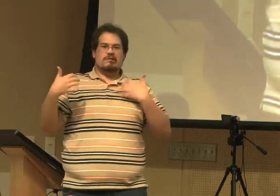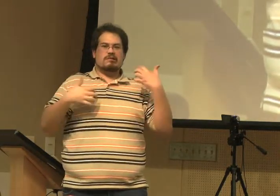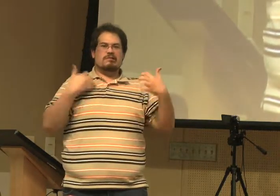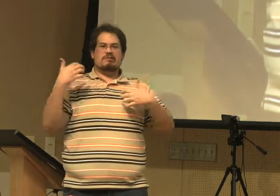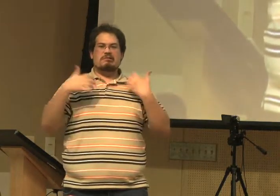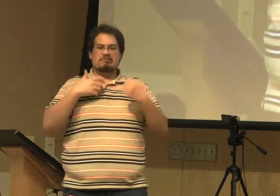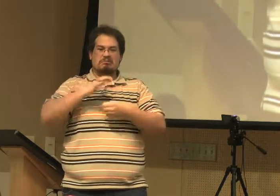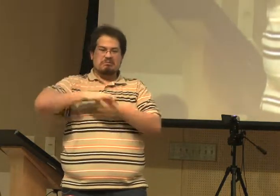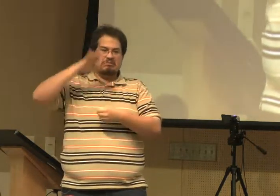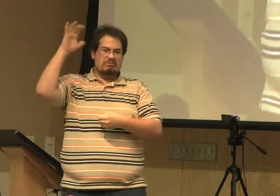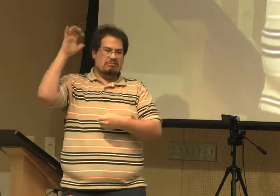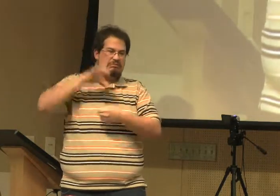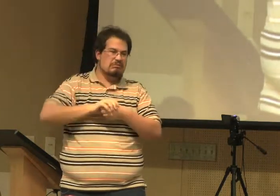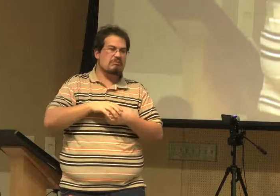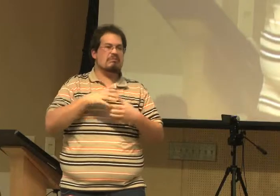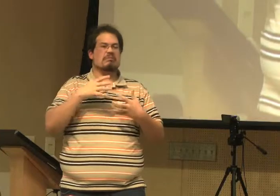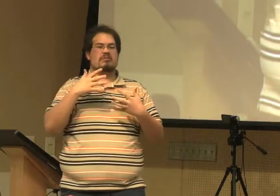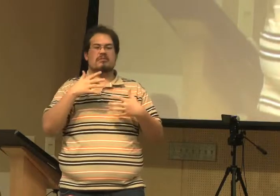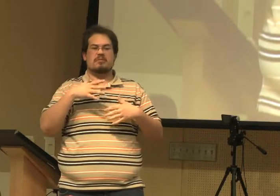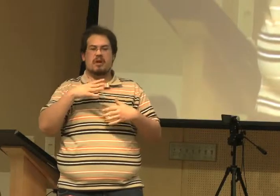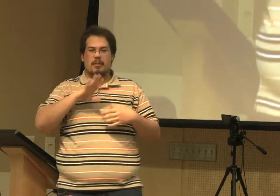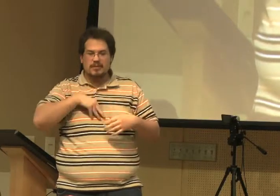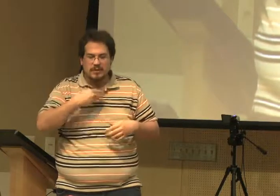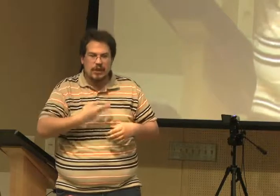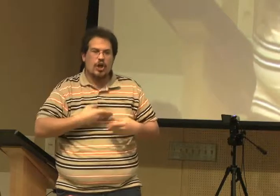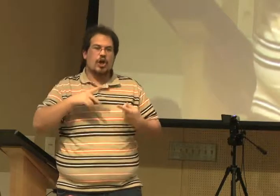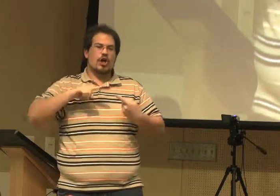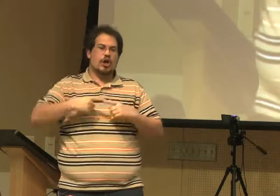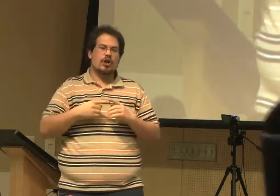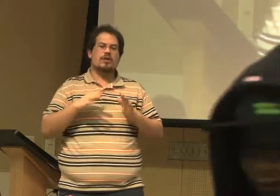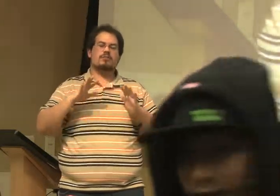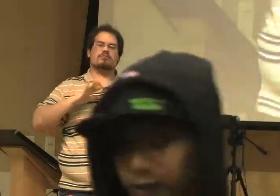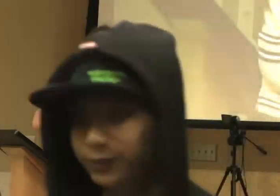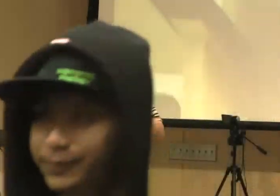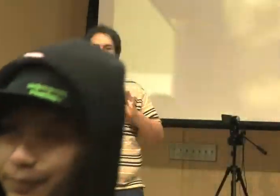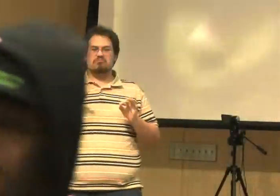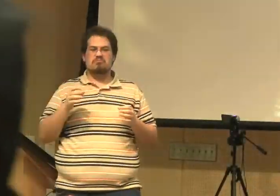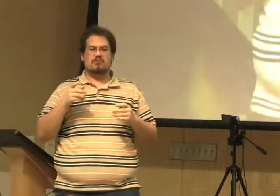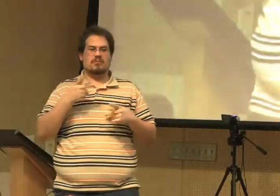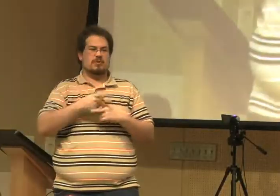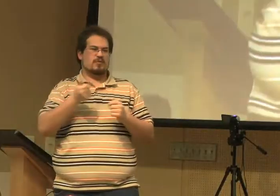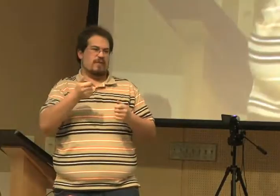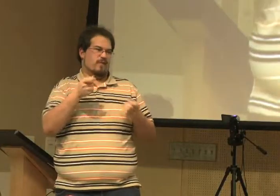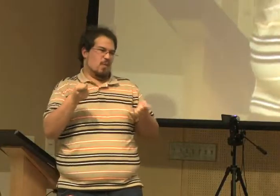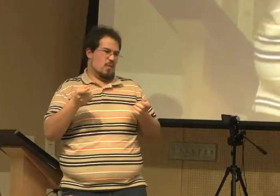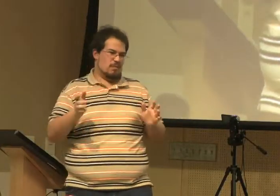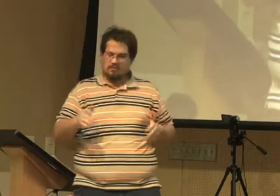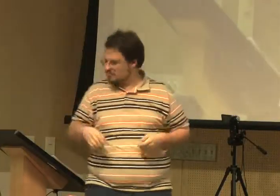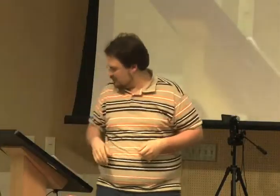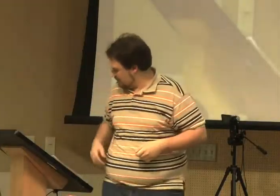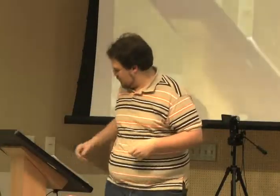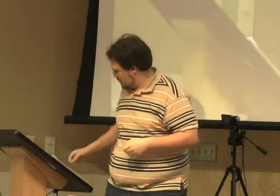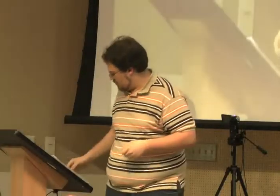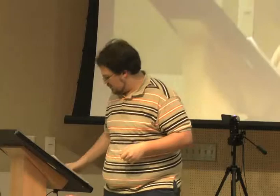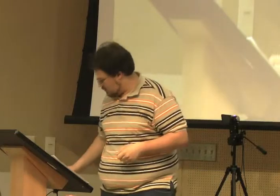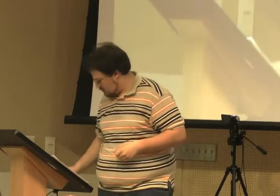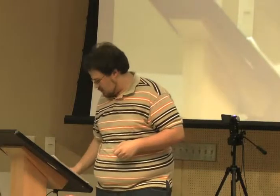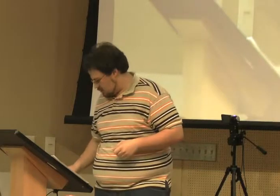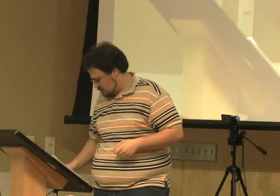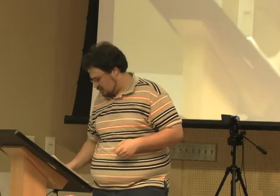You would keep yourself under control. You know that some of these issues might be emotional, and you might feel hurt, but please make sure that you